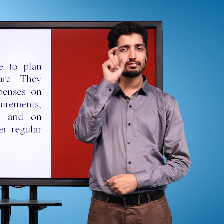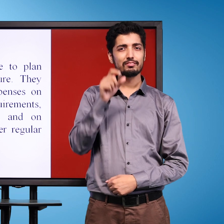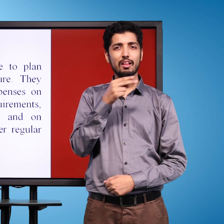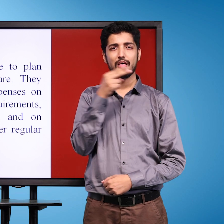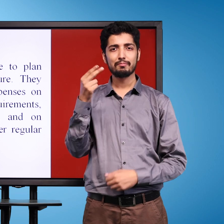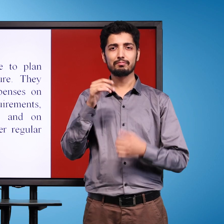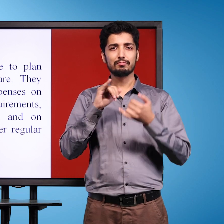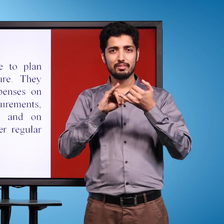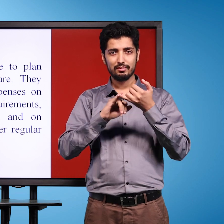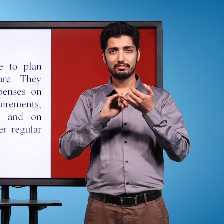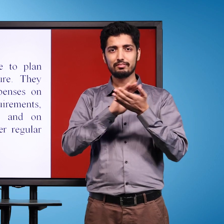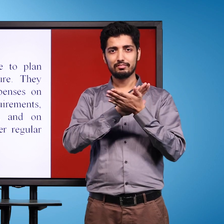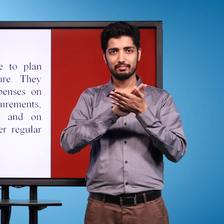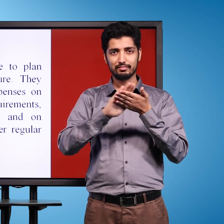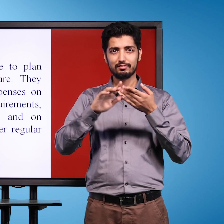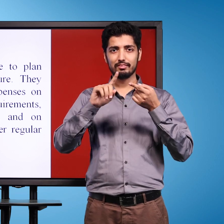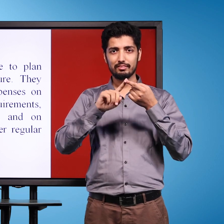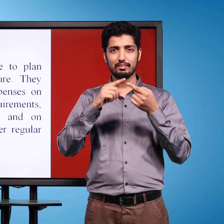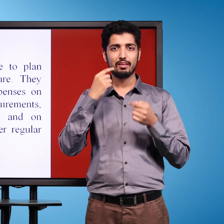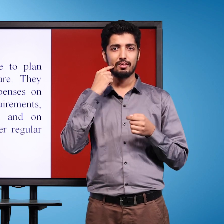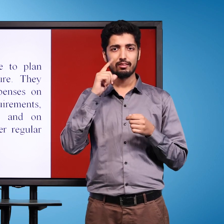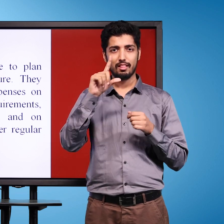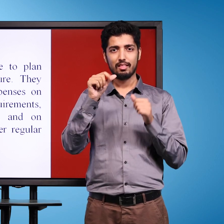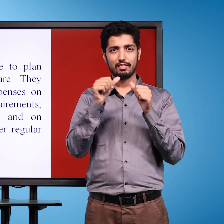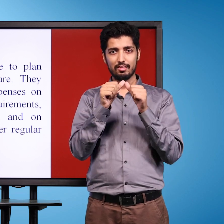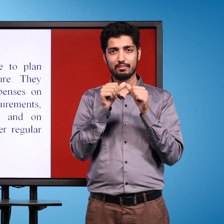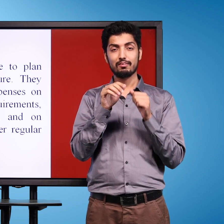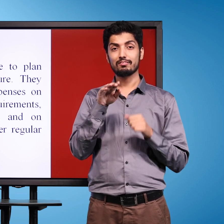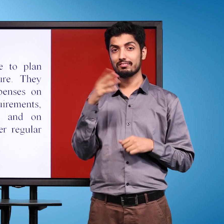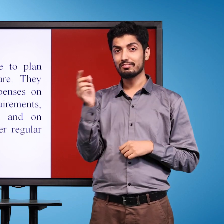Sheila and Mohan have to plan their monthly expenditure.